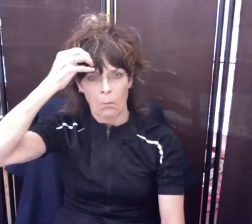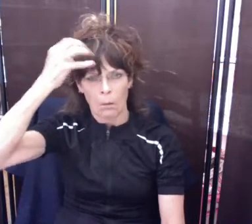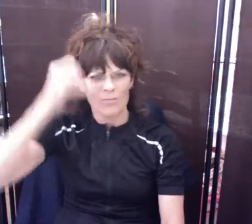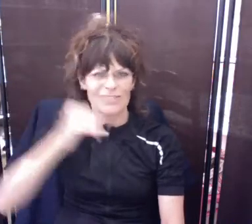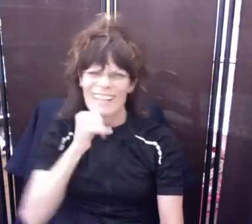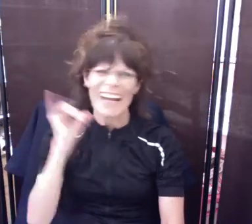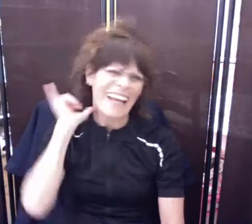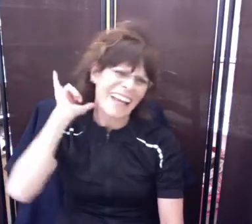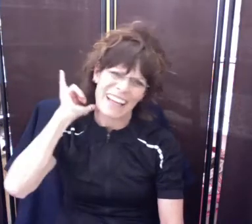We